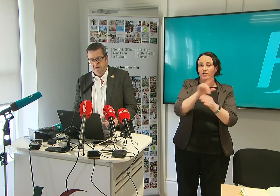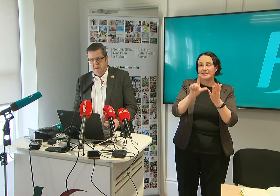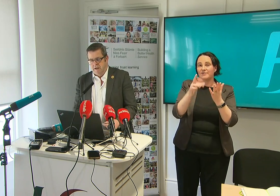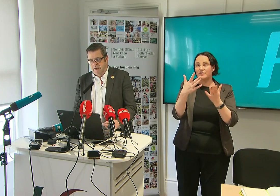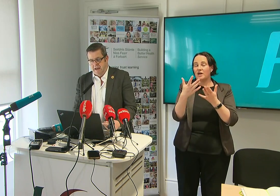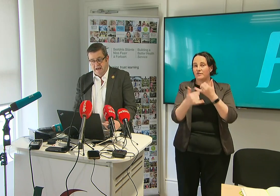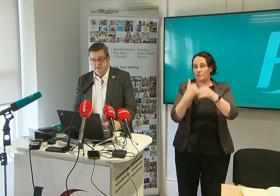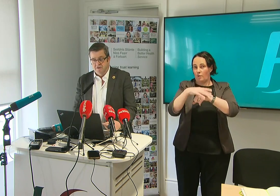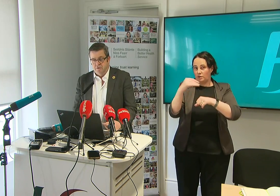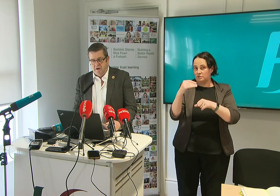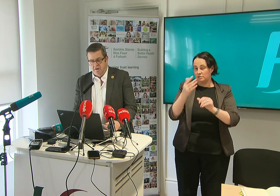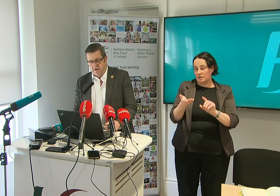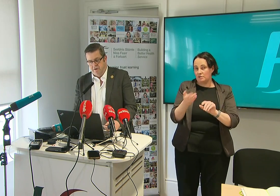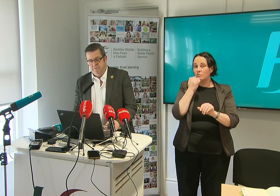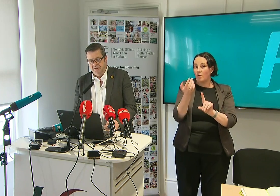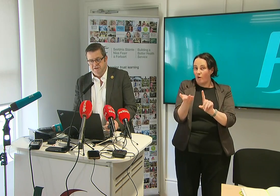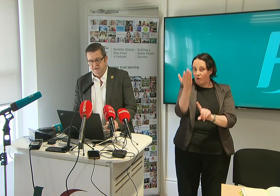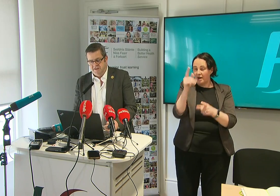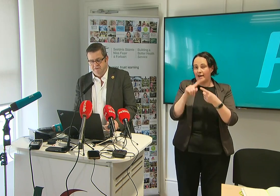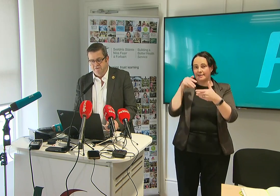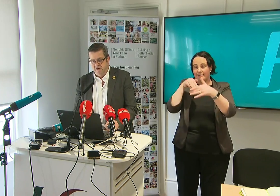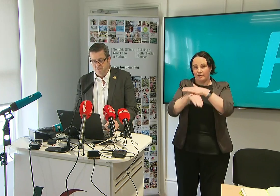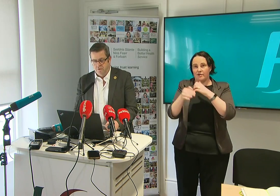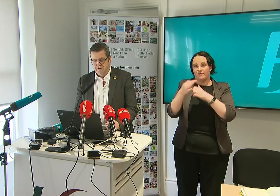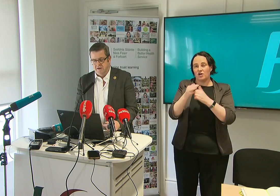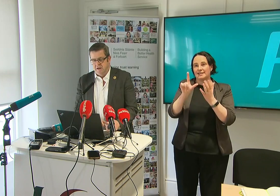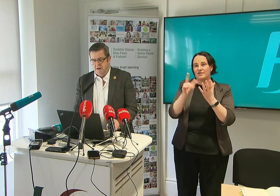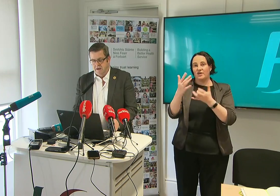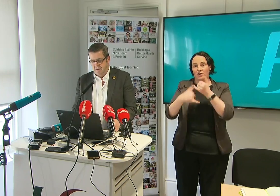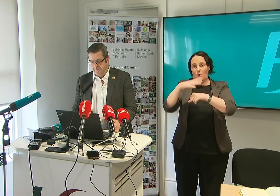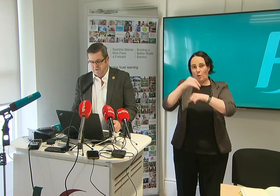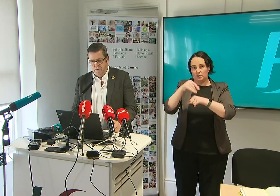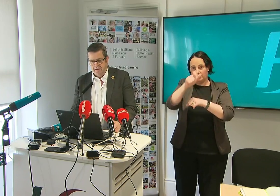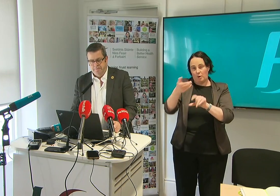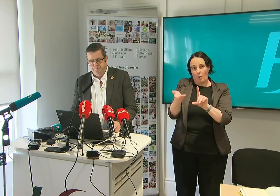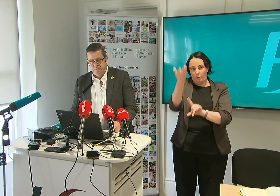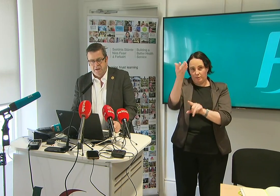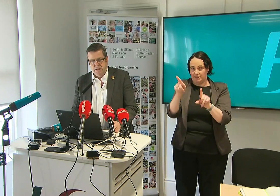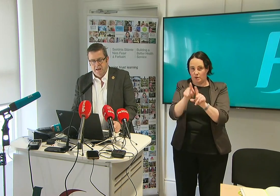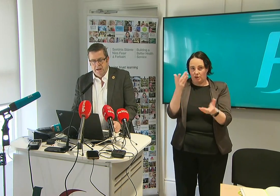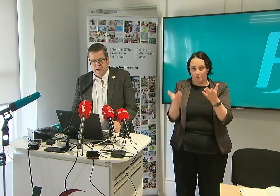are up, as also are our admissions in 75-year-olds up as well.